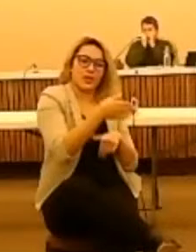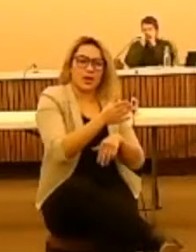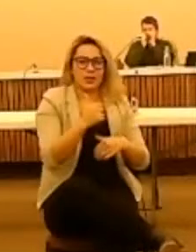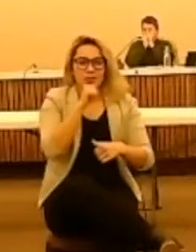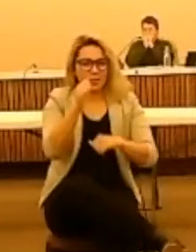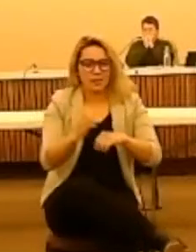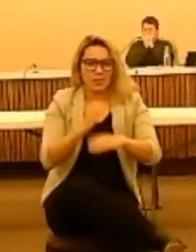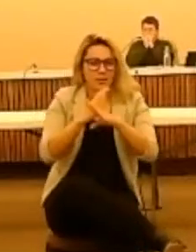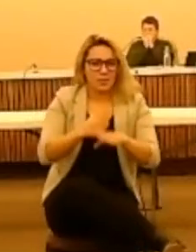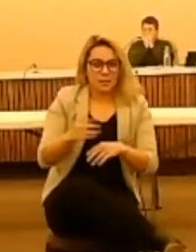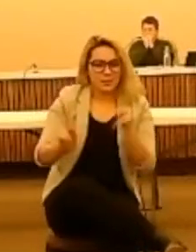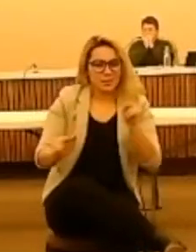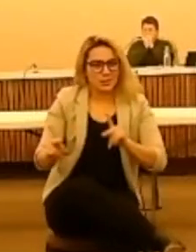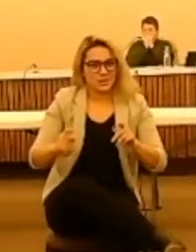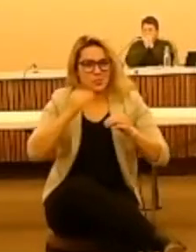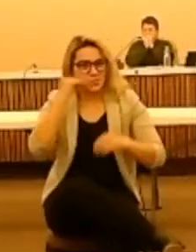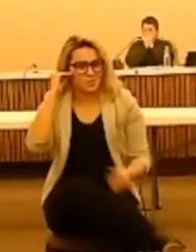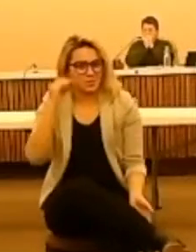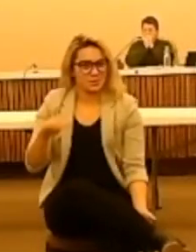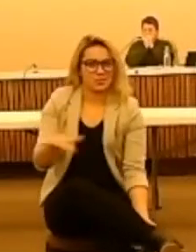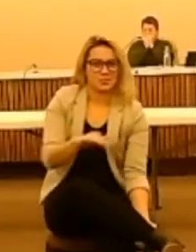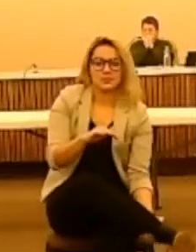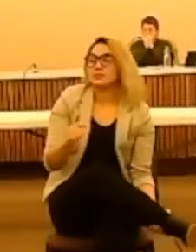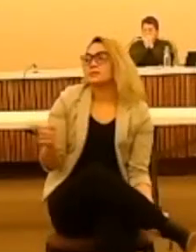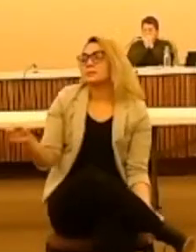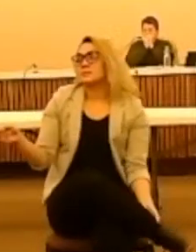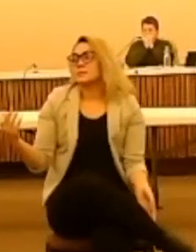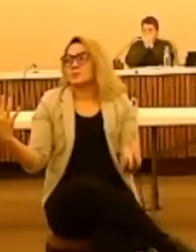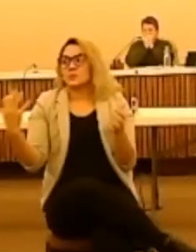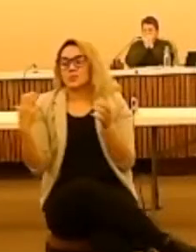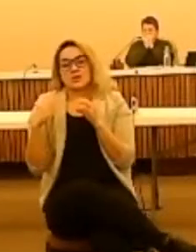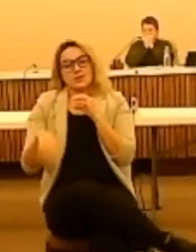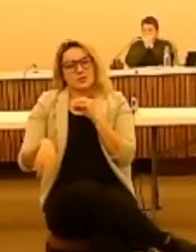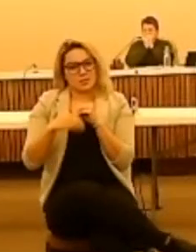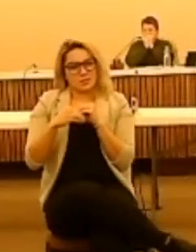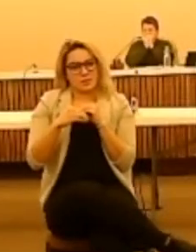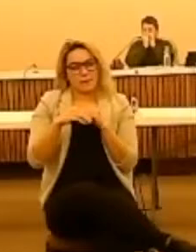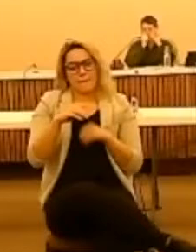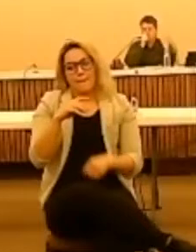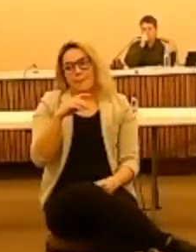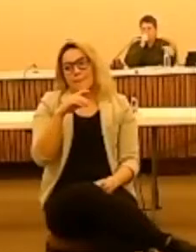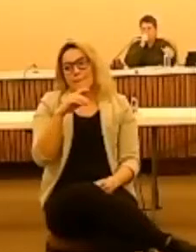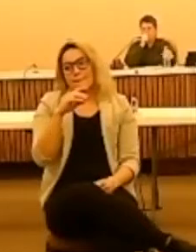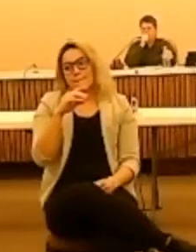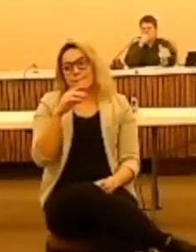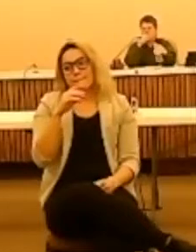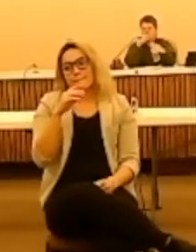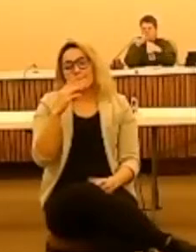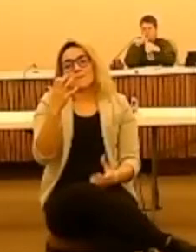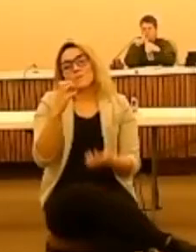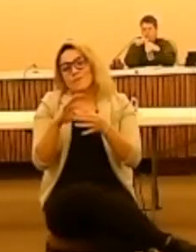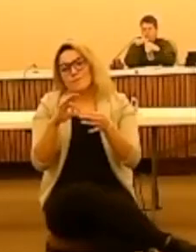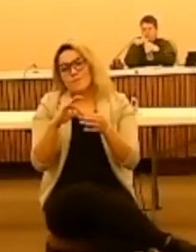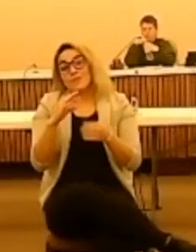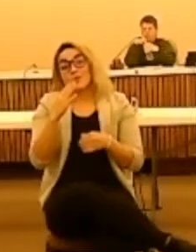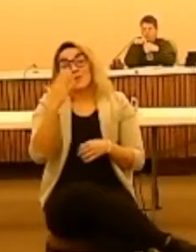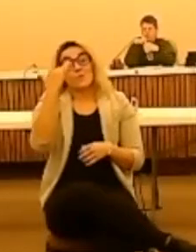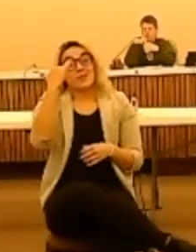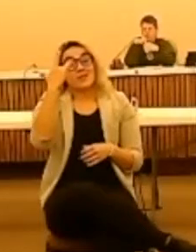One of the things, if I can just add, one of the reasons why the access where it is there has to be